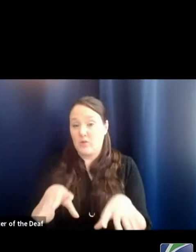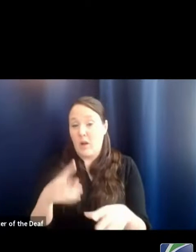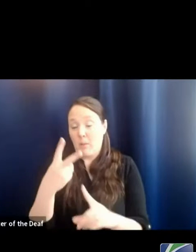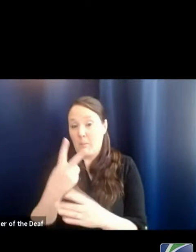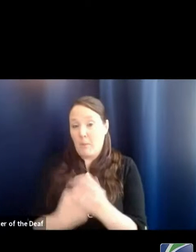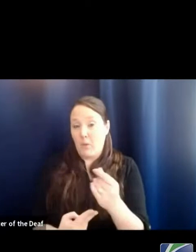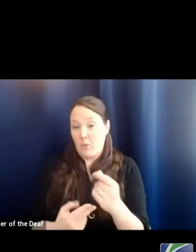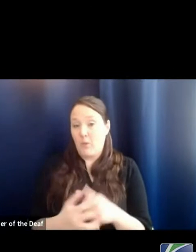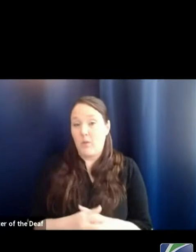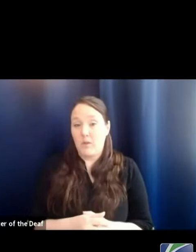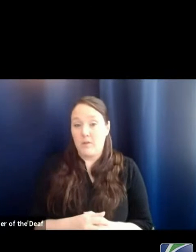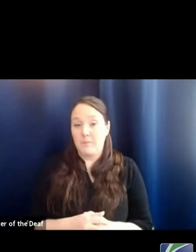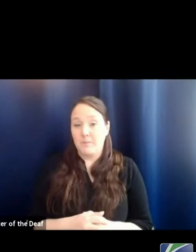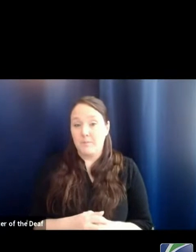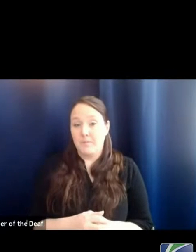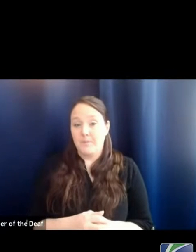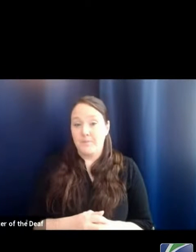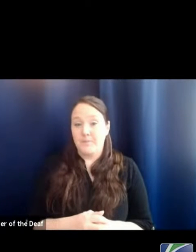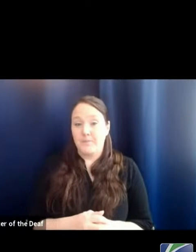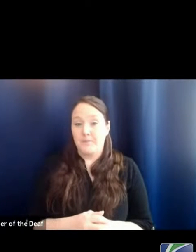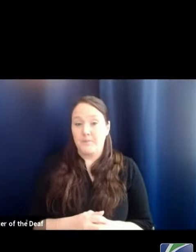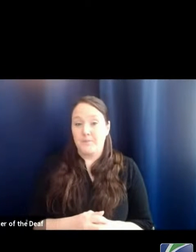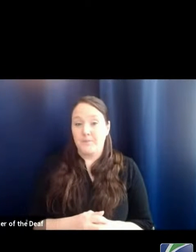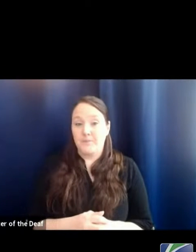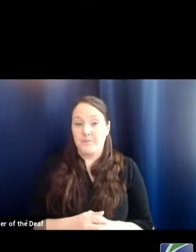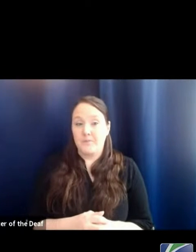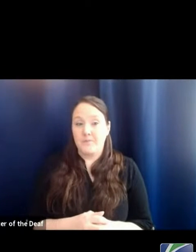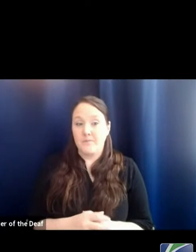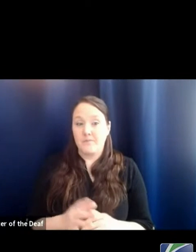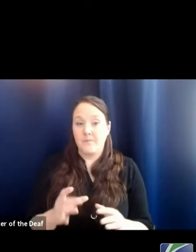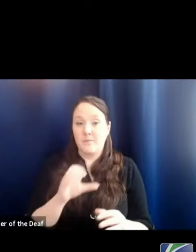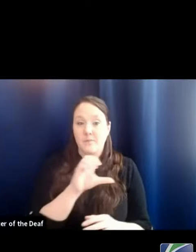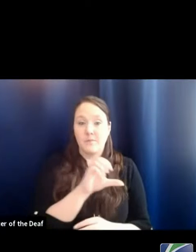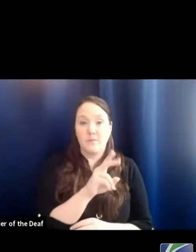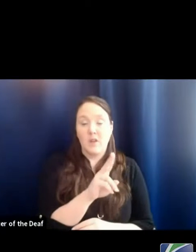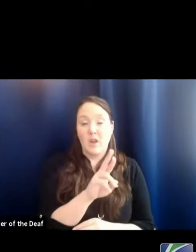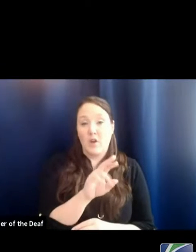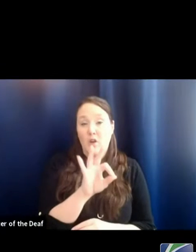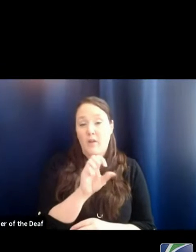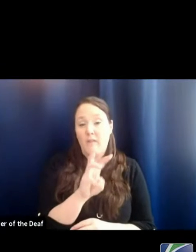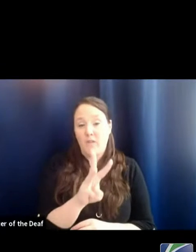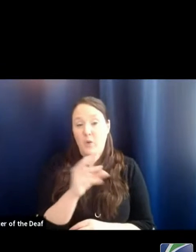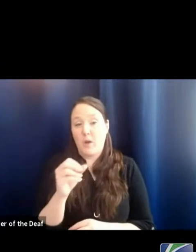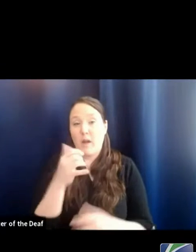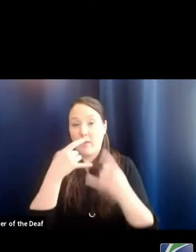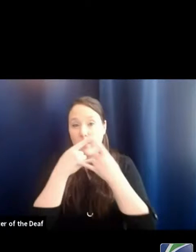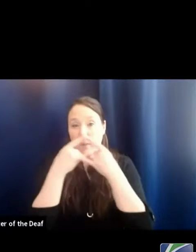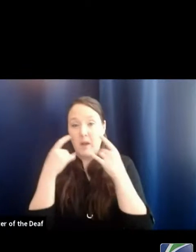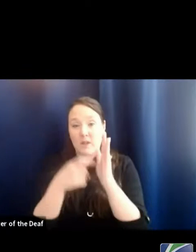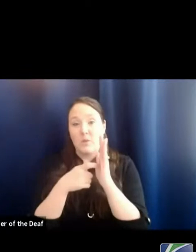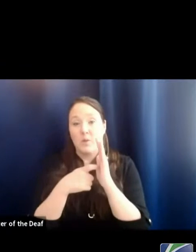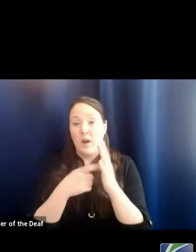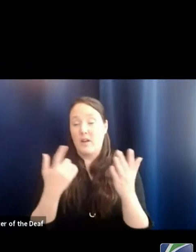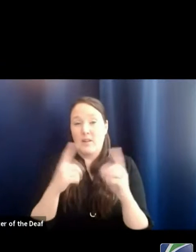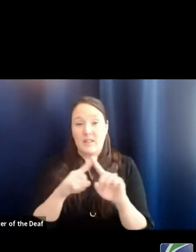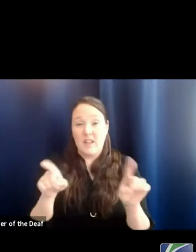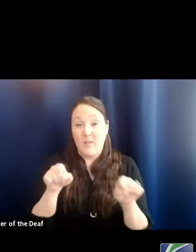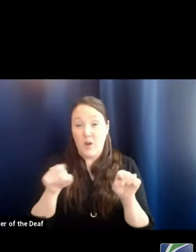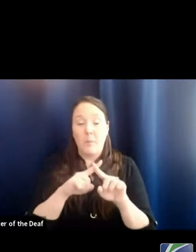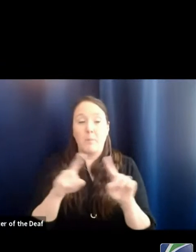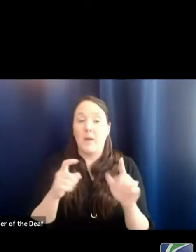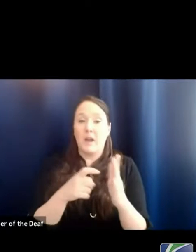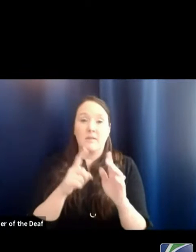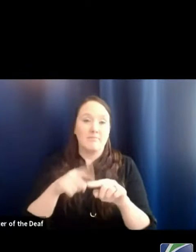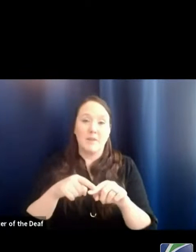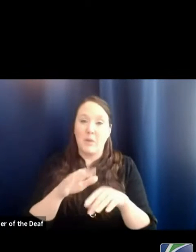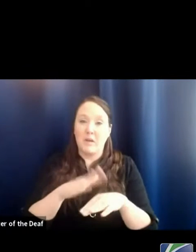months? So curfew/mask mandate are different things. It totally depends on the numbers. You heard the Board of Health